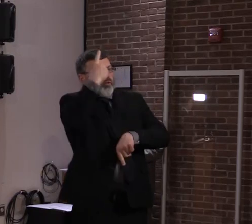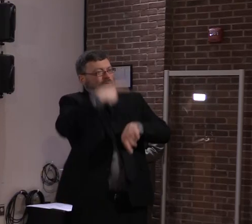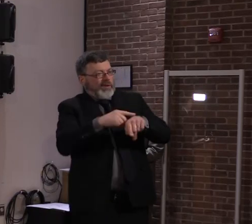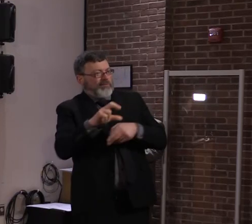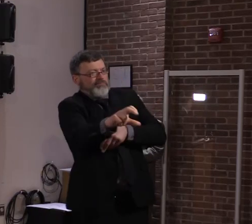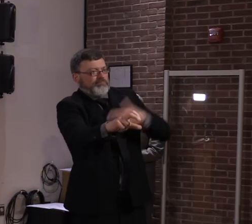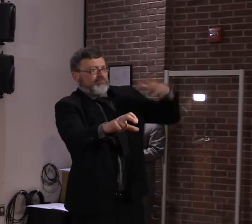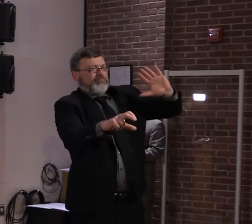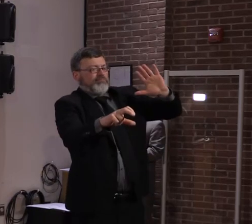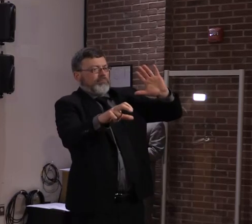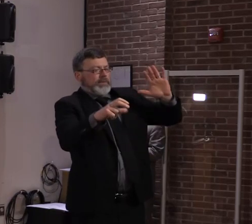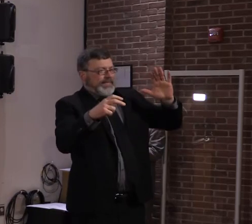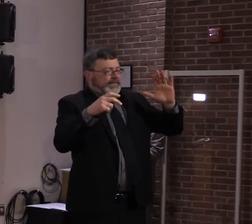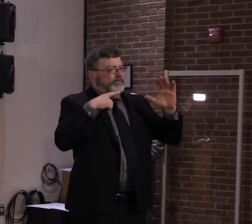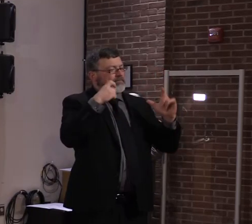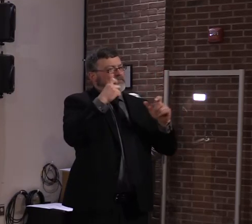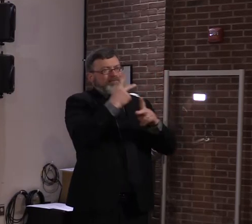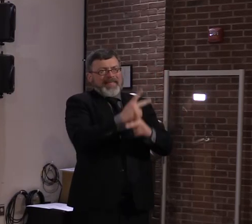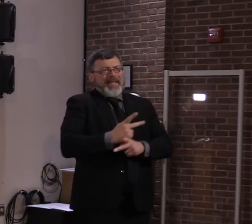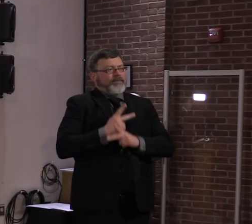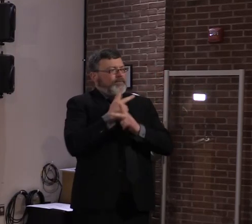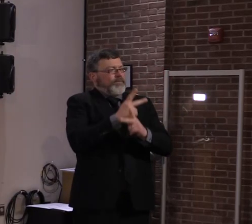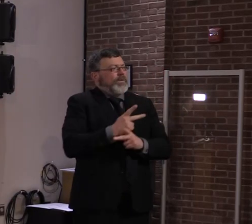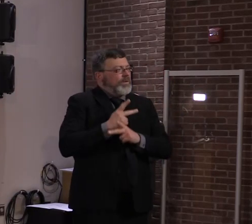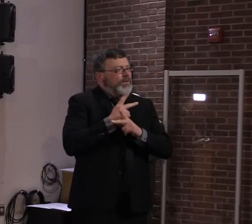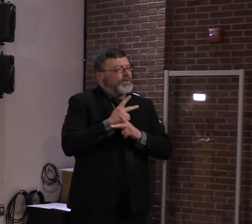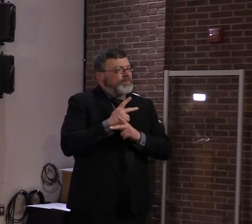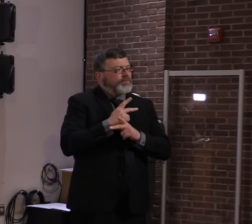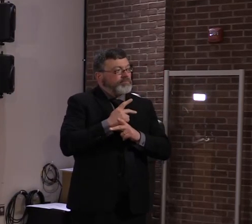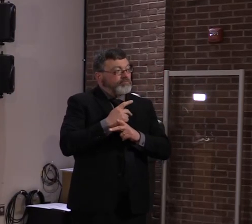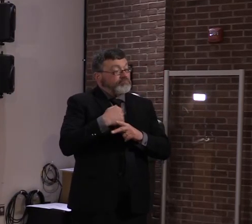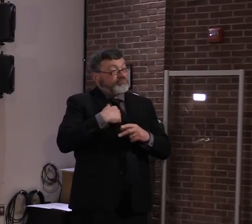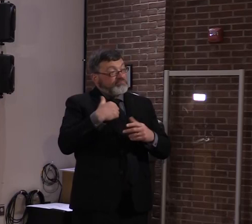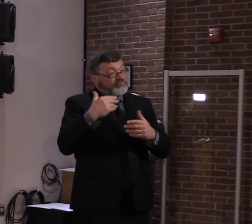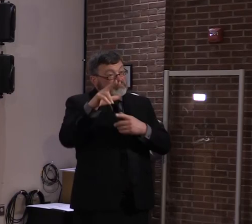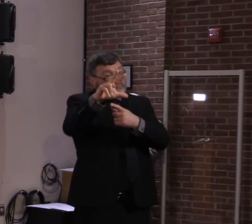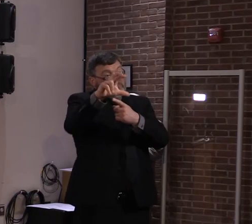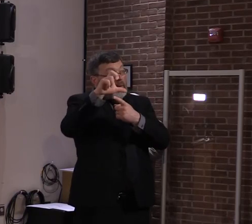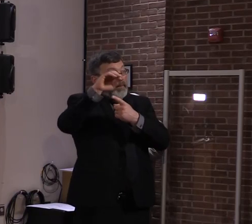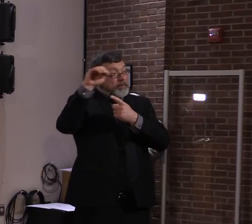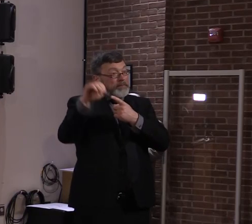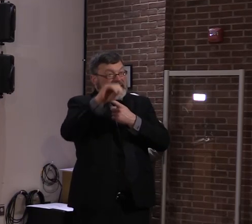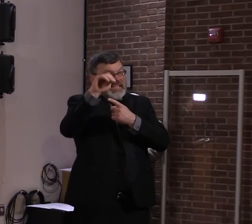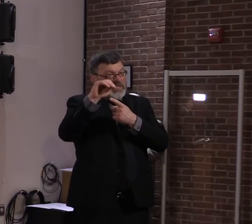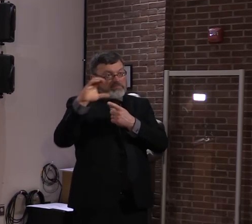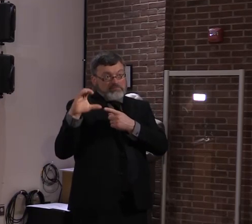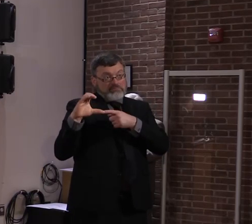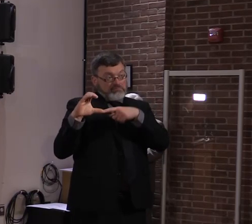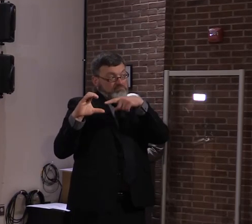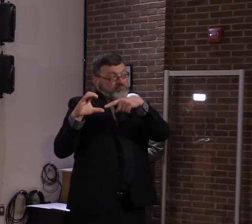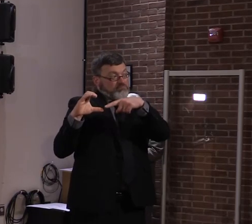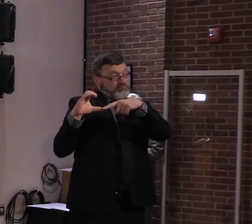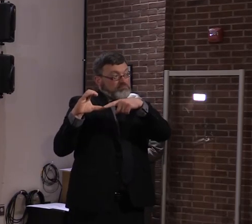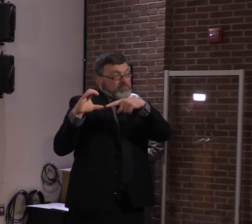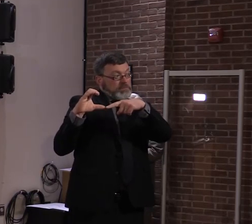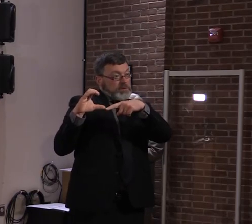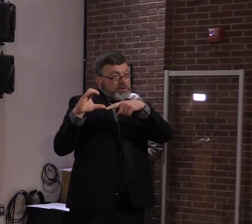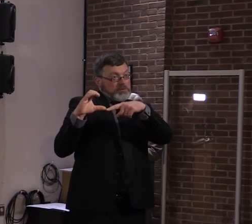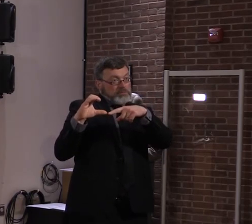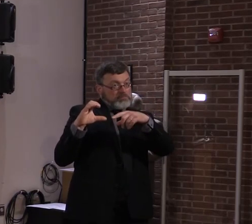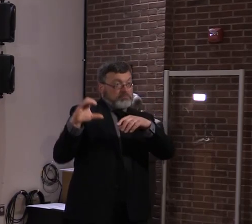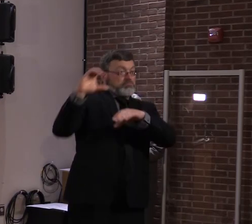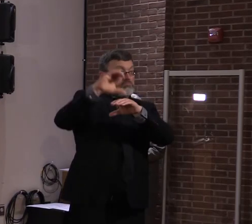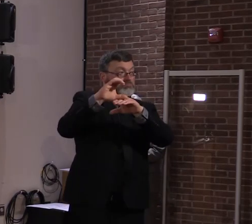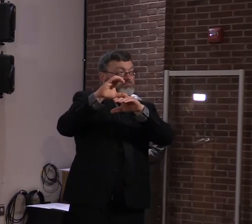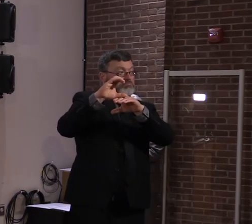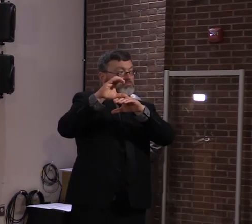have about $300 million of surplus money from this fiscal year, $300 million, I don't